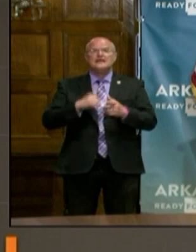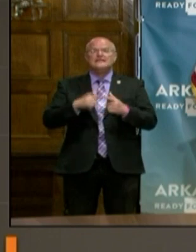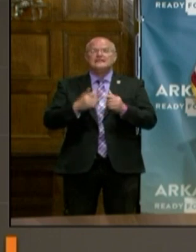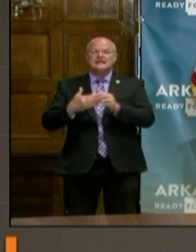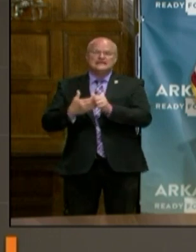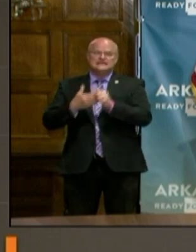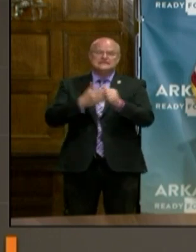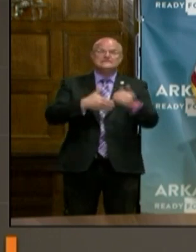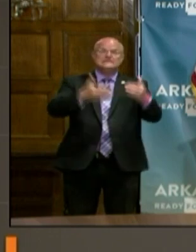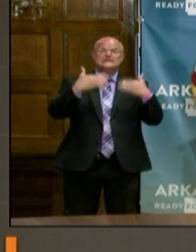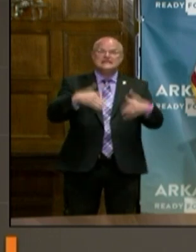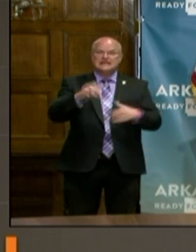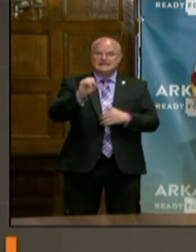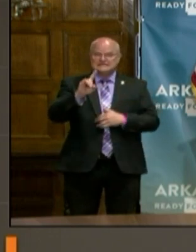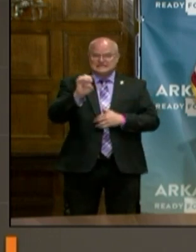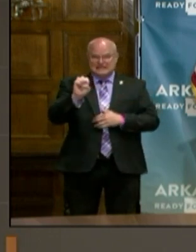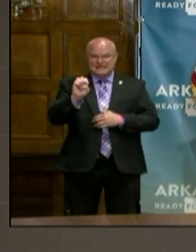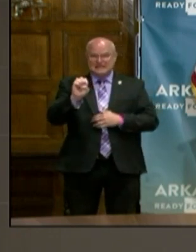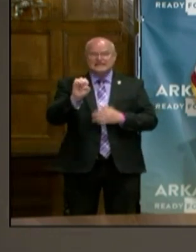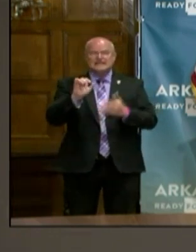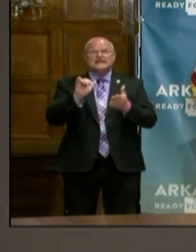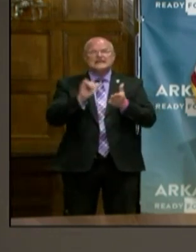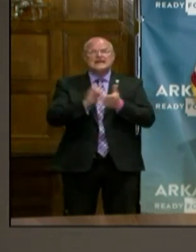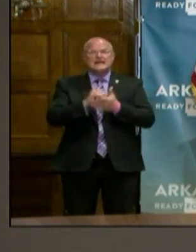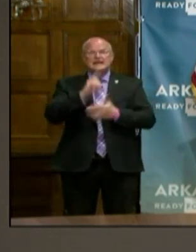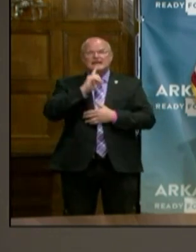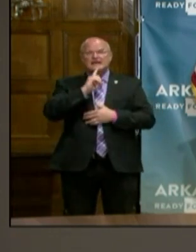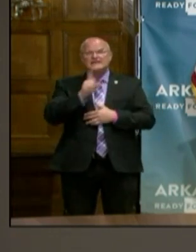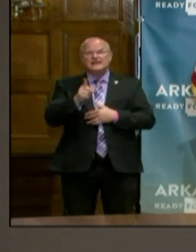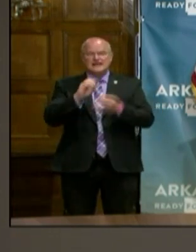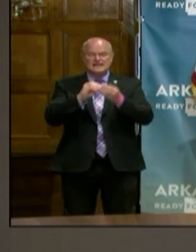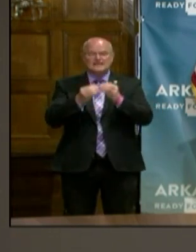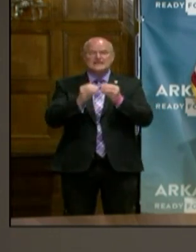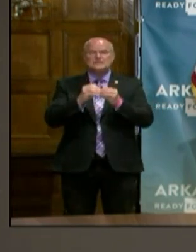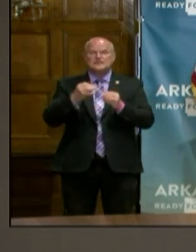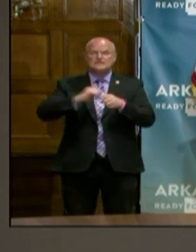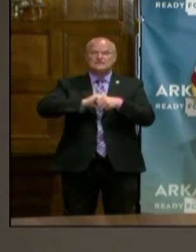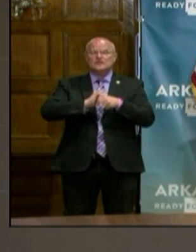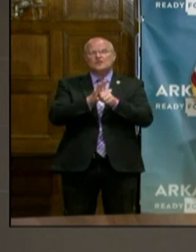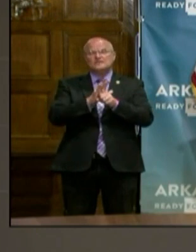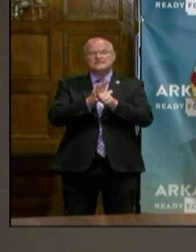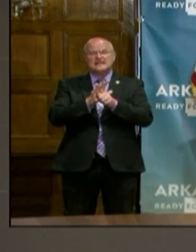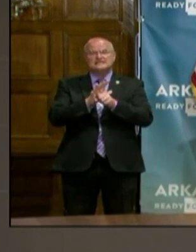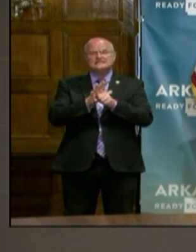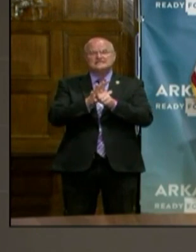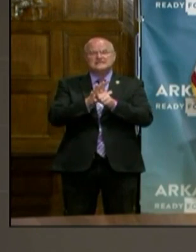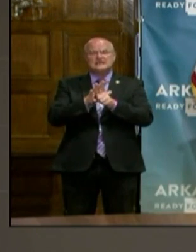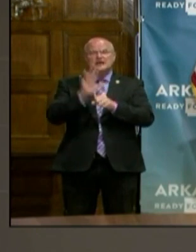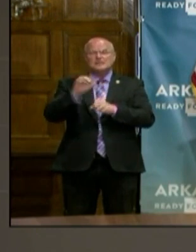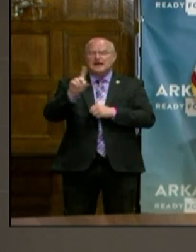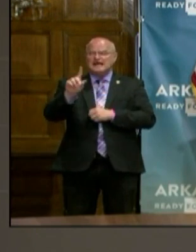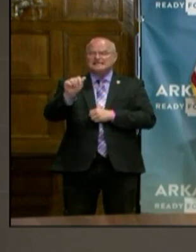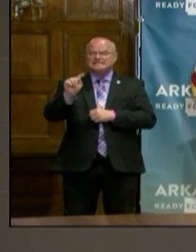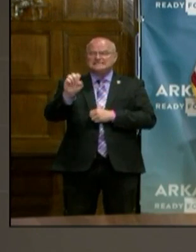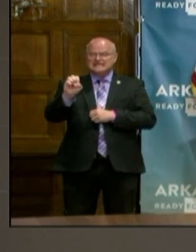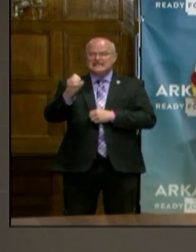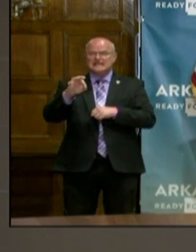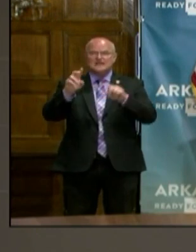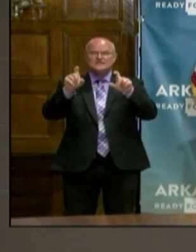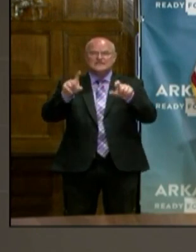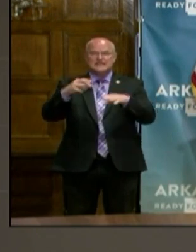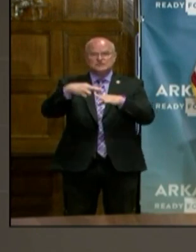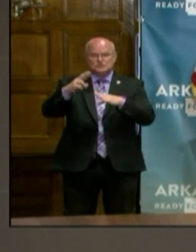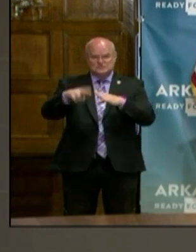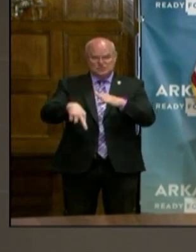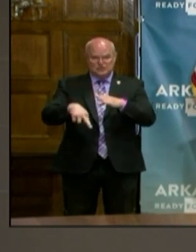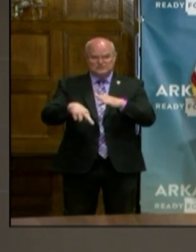leads me to the next slide, which is the number of COVID tests by date of test